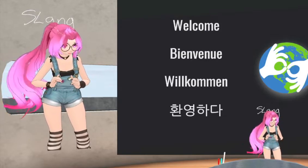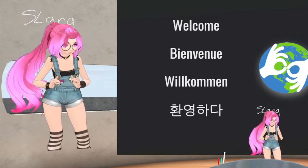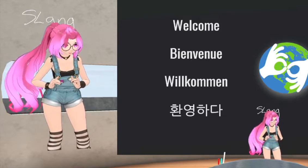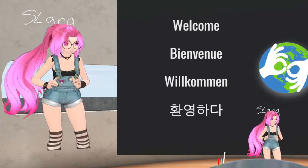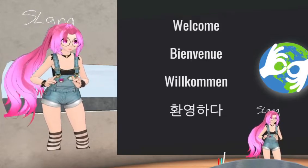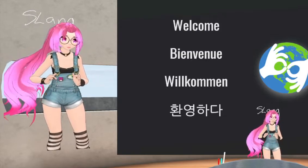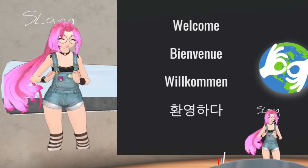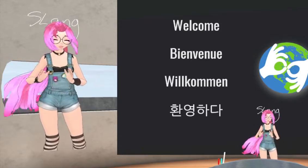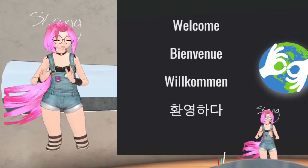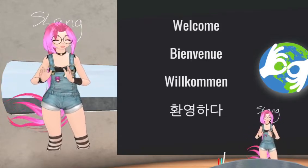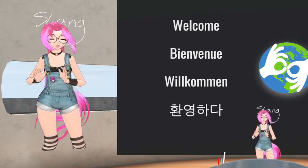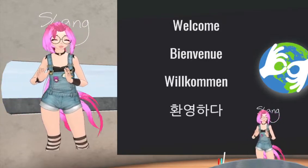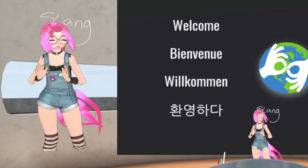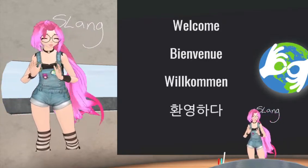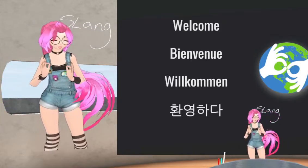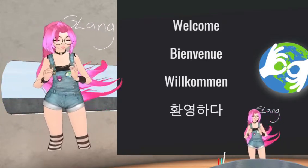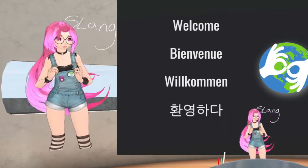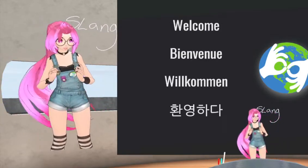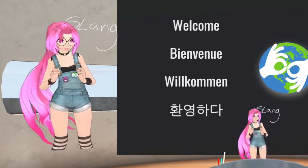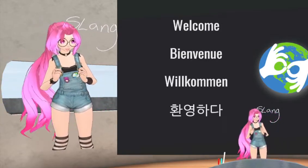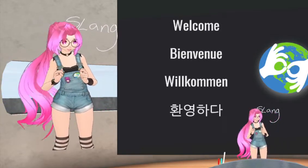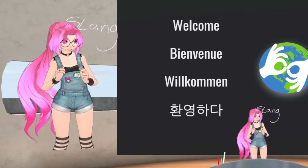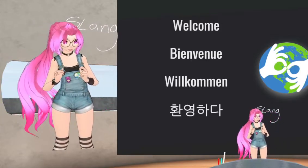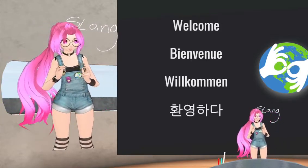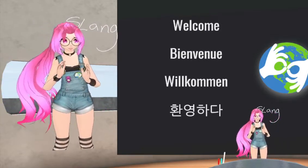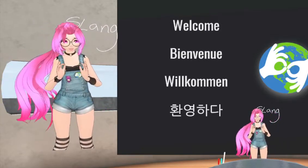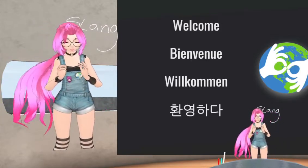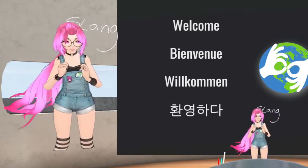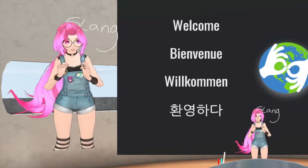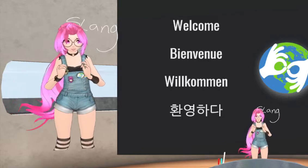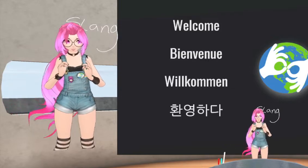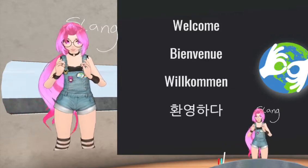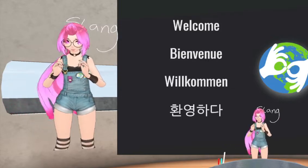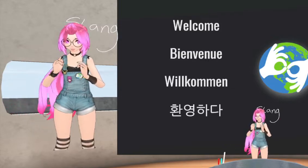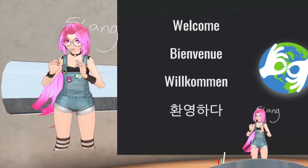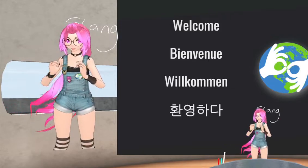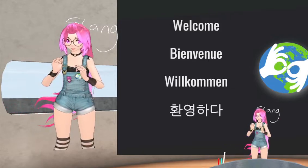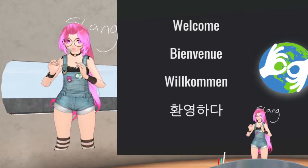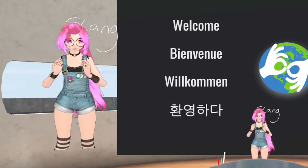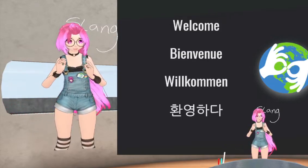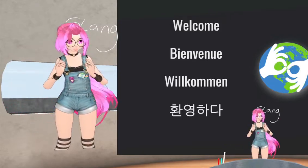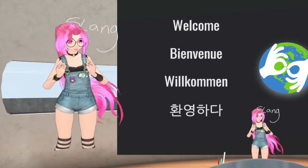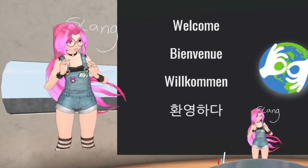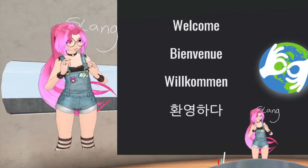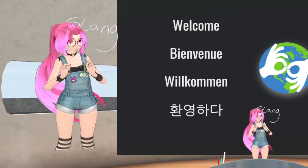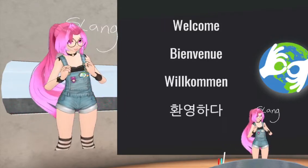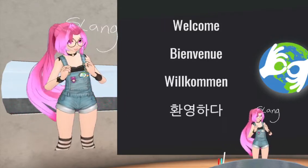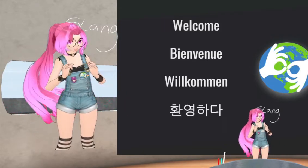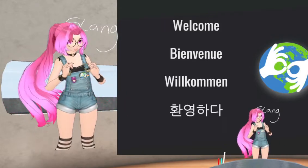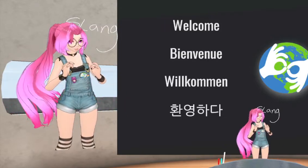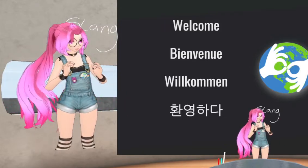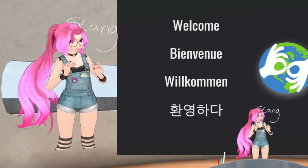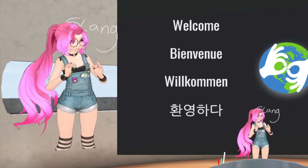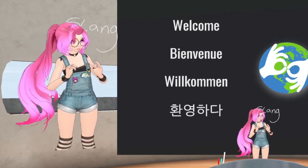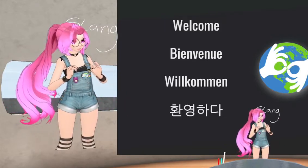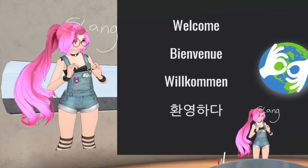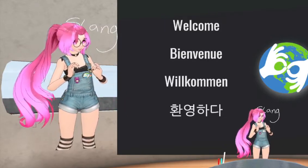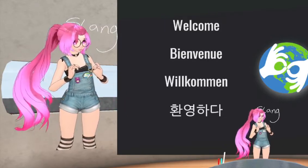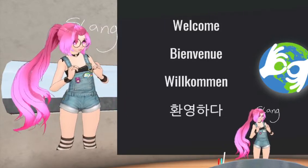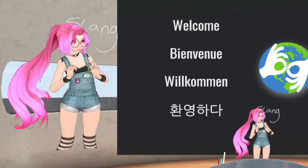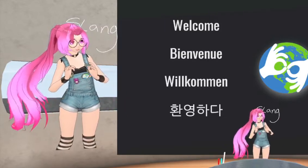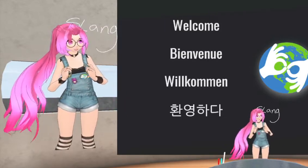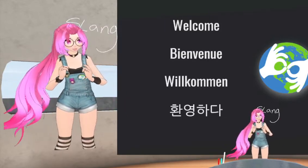I wouldn't walk up to somebody and be like, so, how'd you lose your hearing? Like, tell me your life story. I'd really love to hear it. I